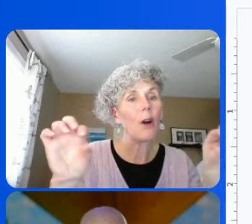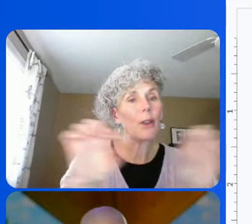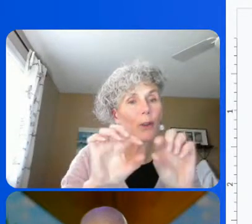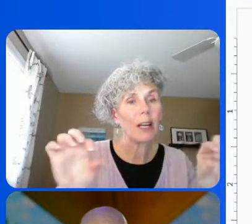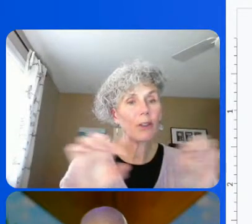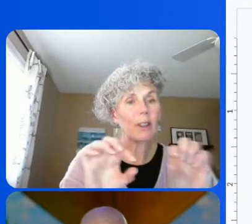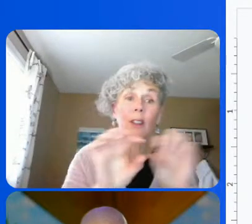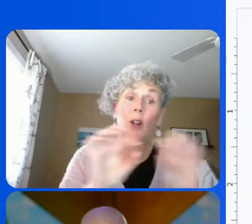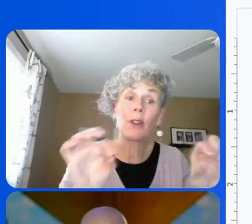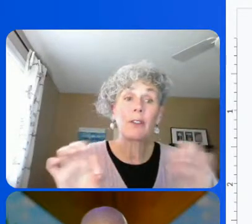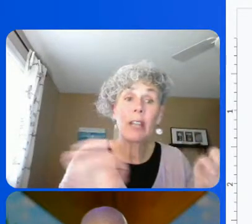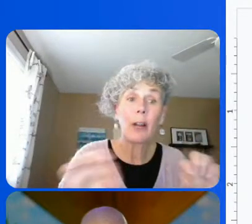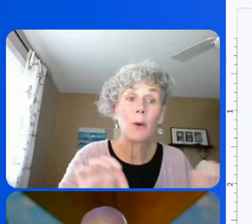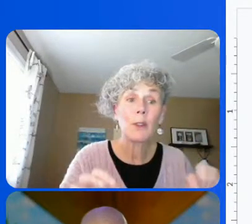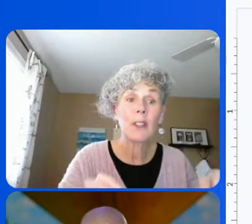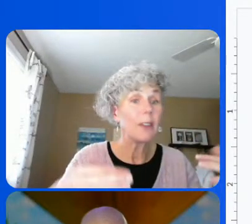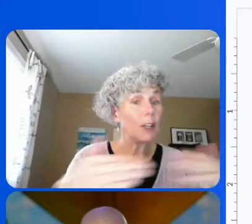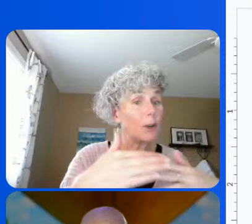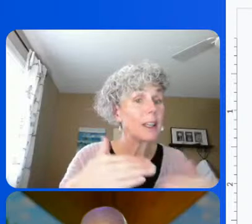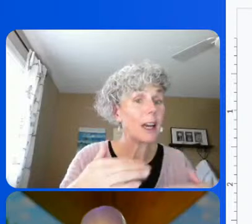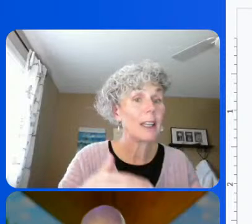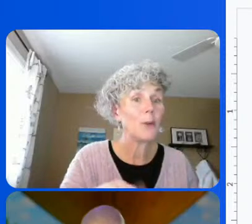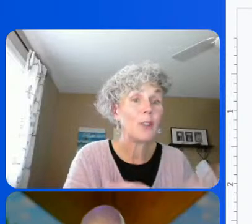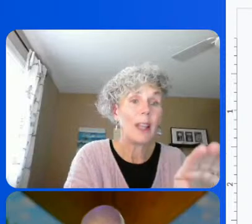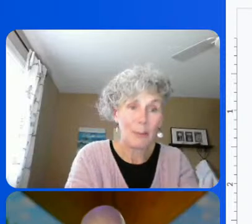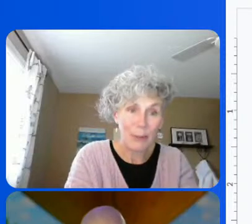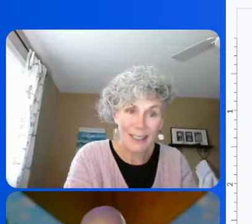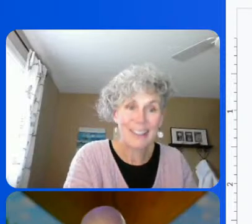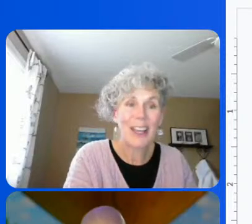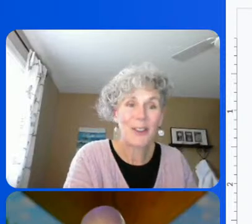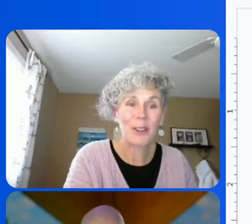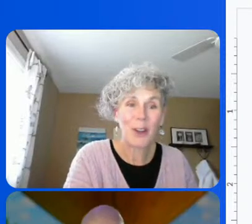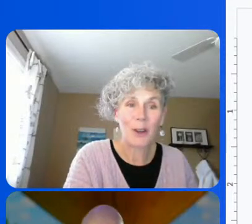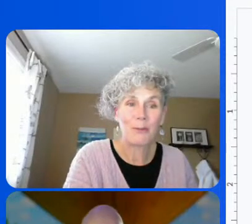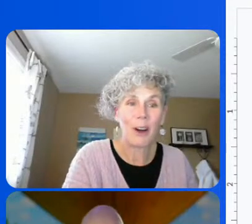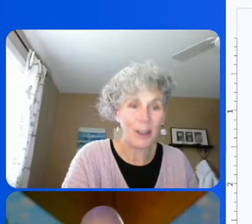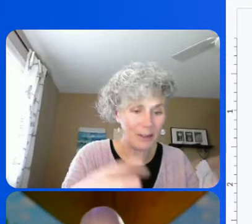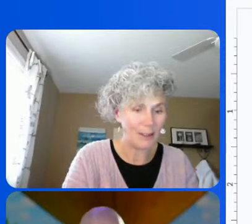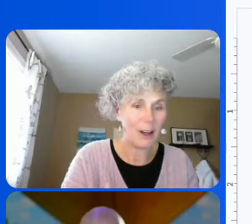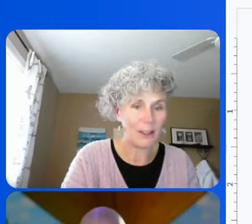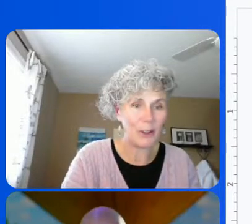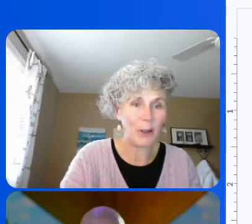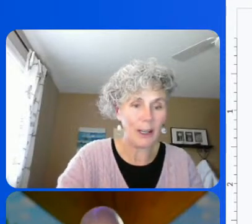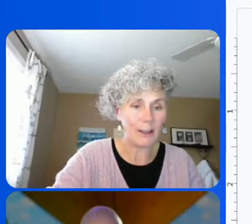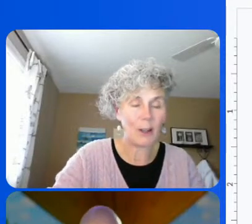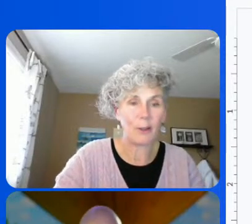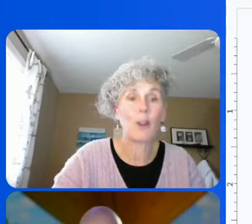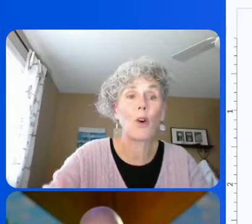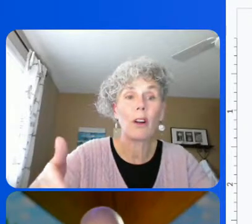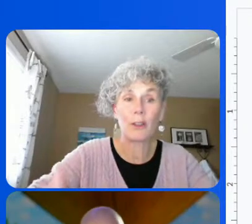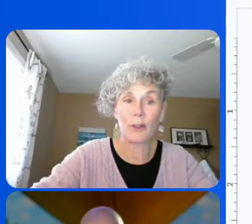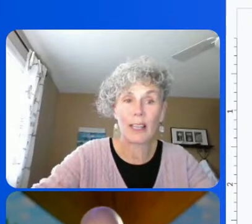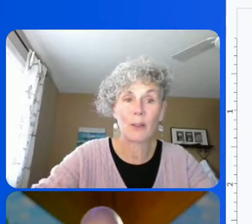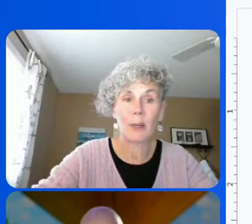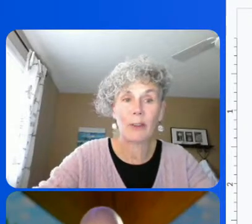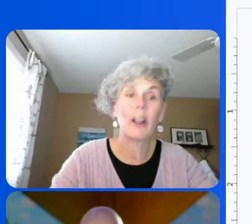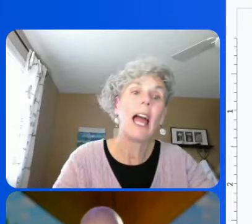the directions and all the different arrows that you can cut out and place down on your floor, on your desk, whatever, and